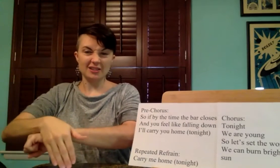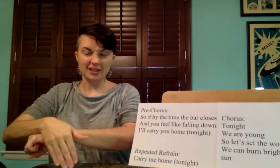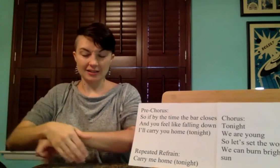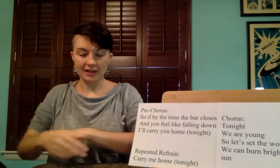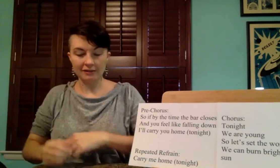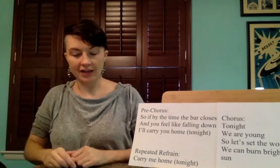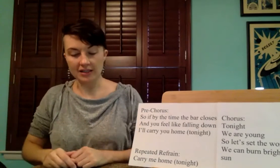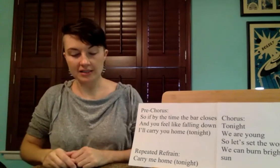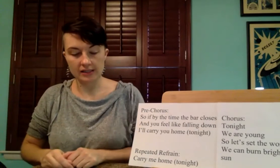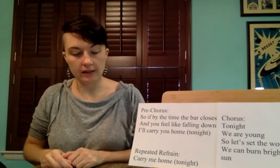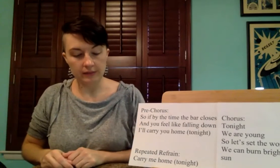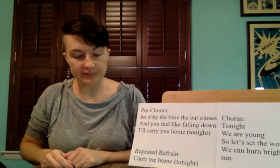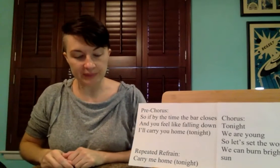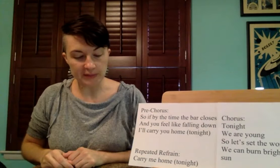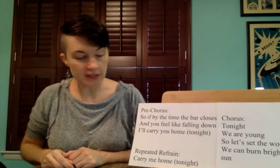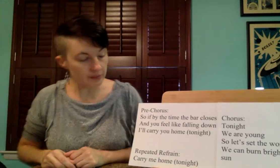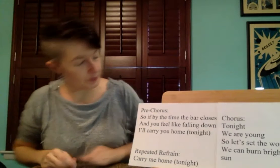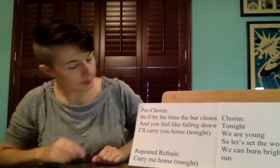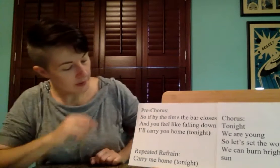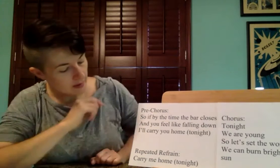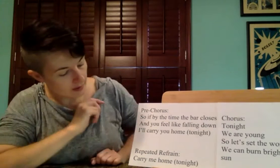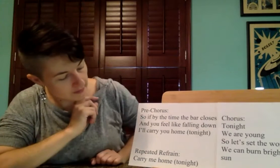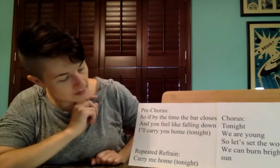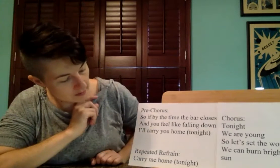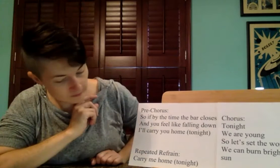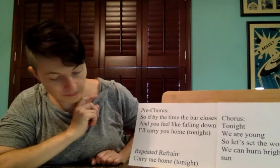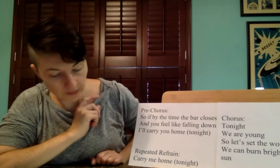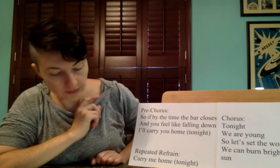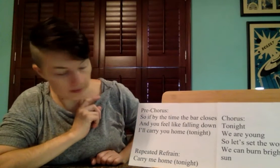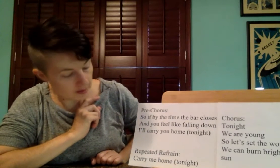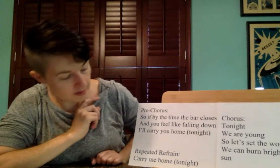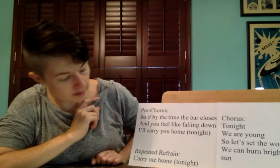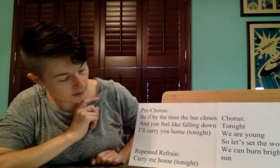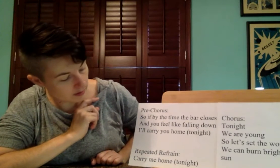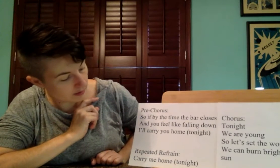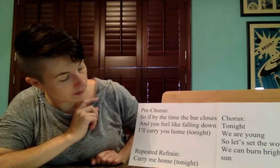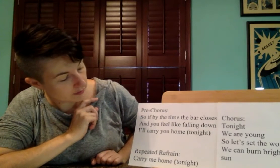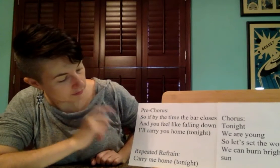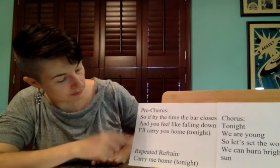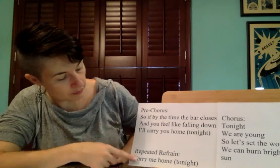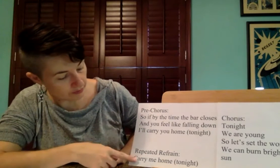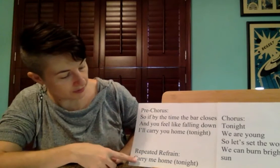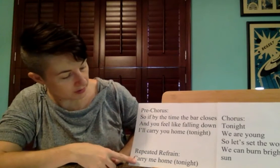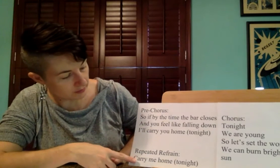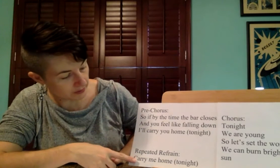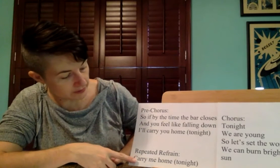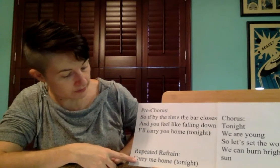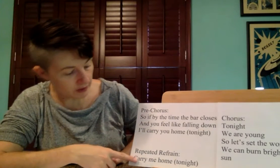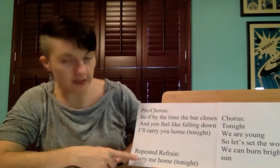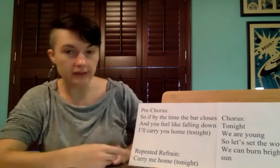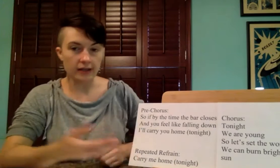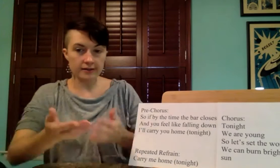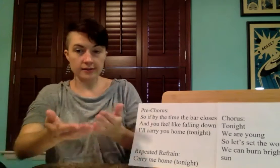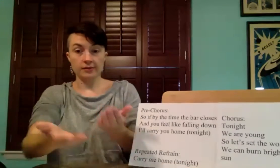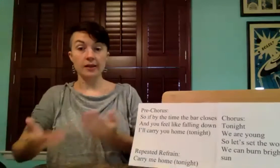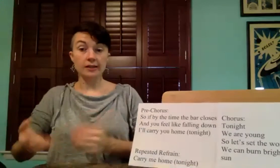because it's kind of fast. Up to you. And then for the refrain, of course, we've already got that. So